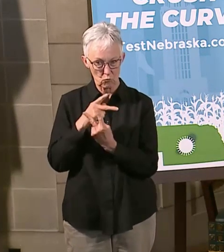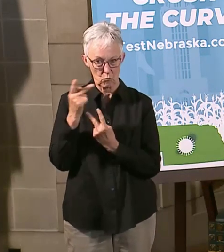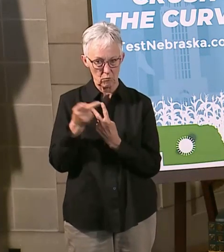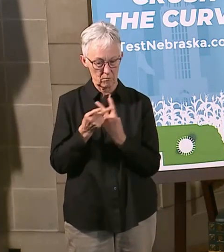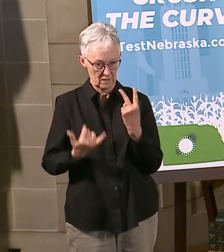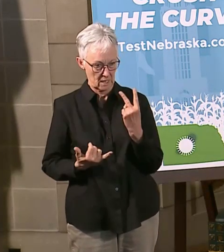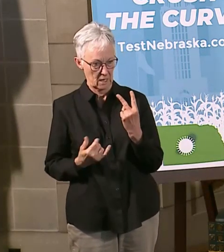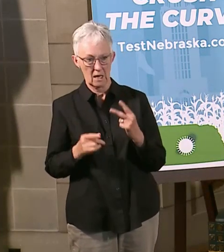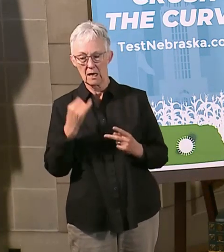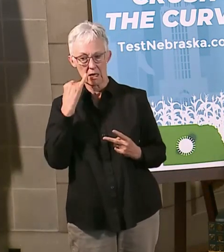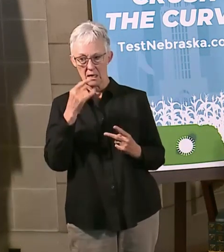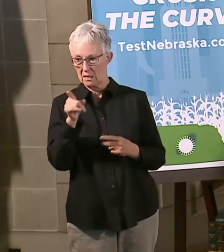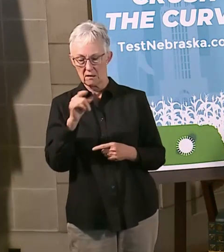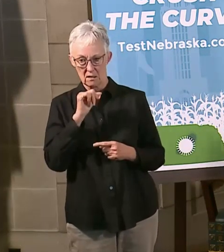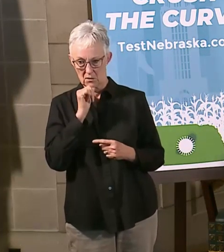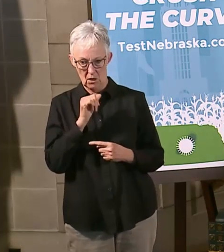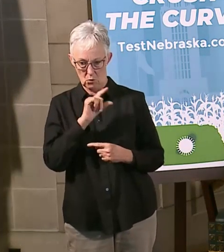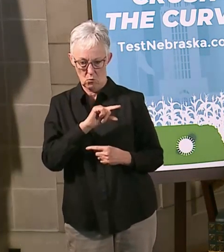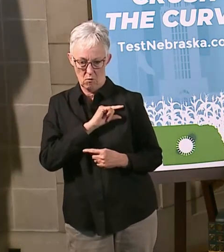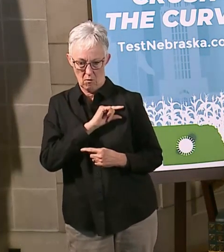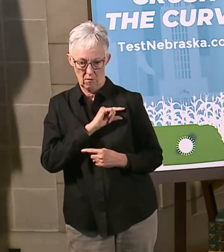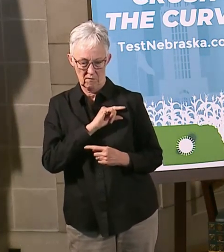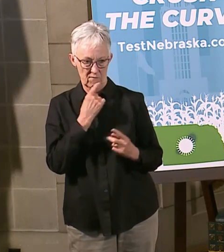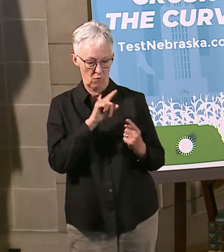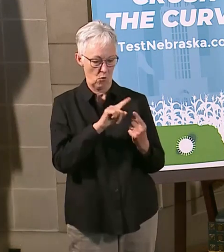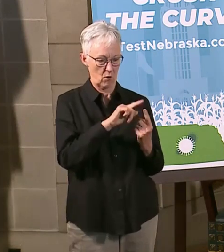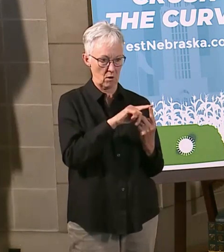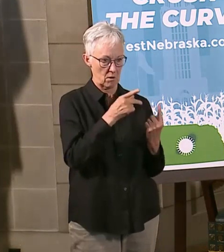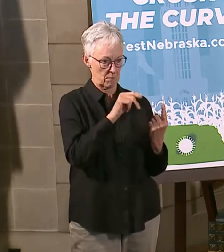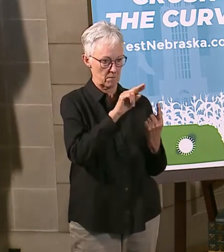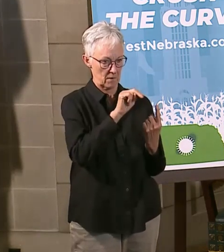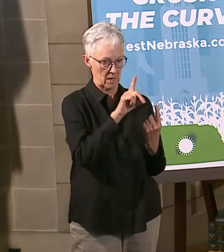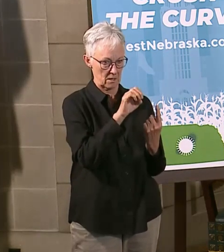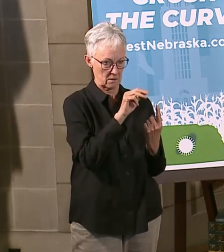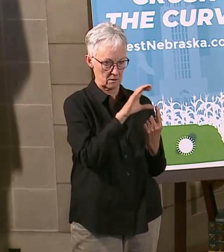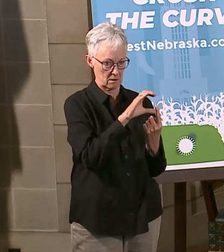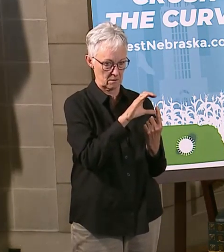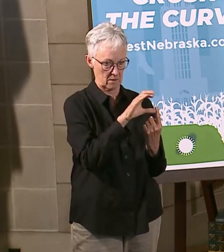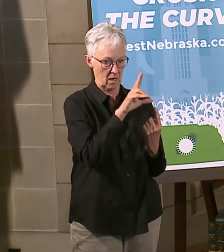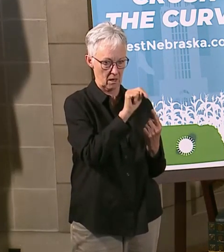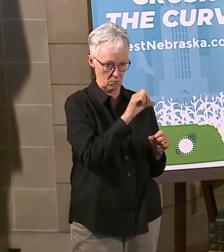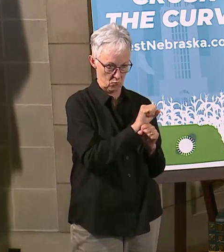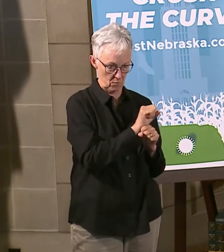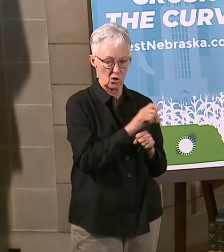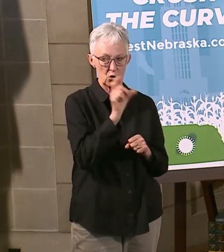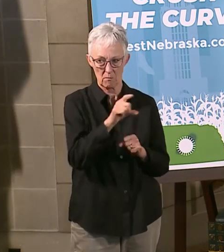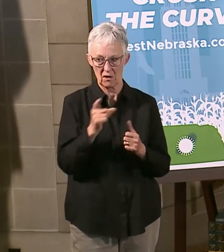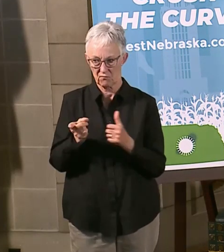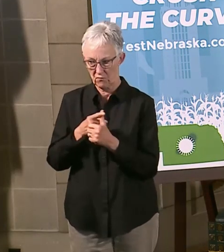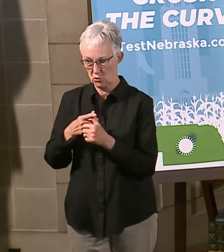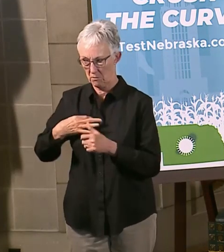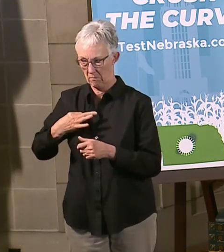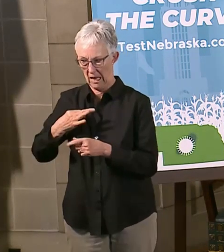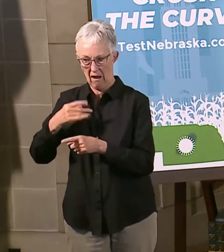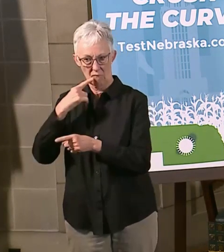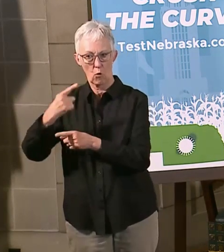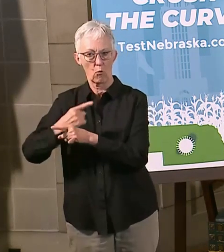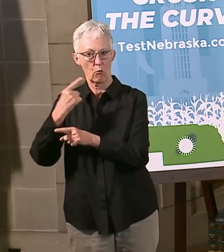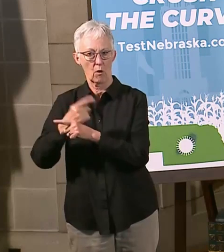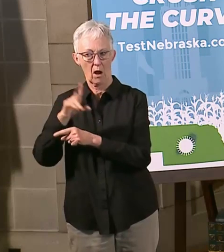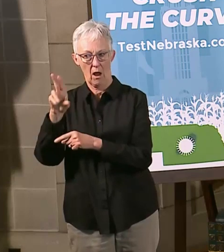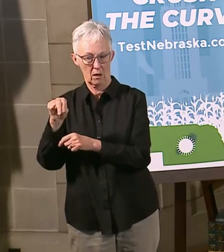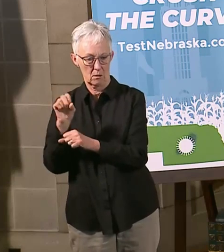if you did not qualify yet to get the pandemic unemployment, you had to first be rejected from the regular unemployment program, and the